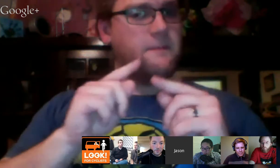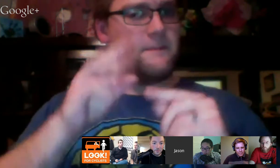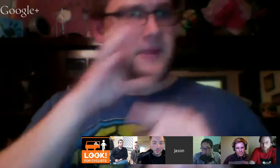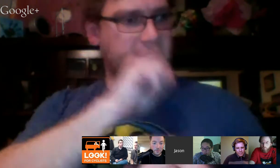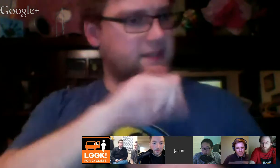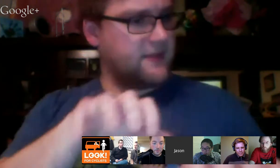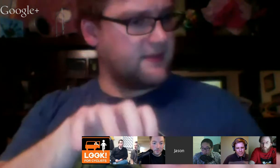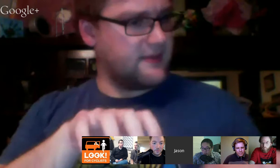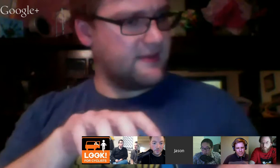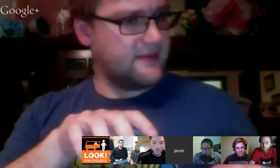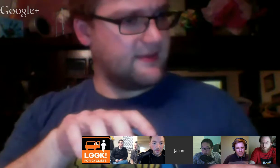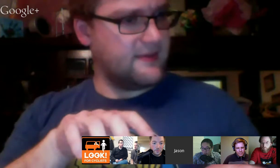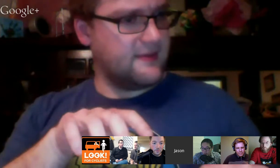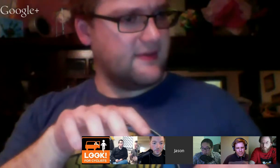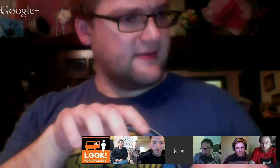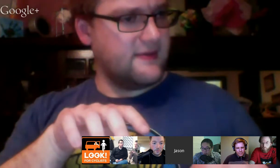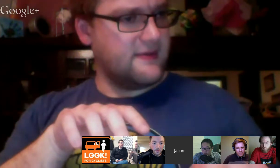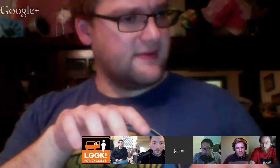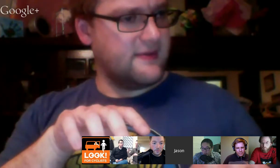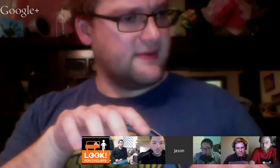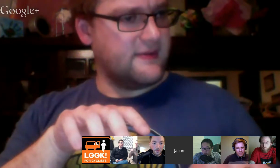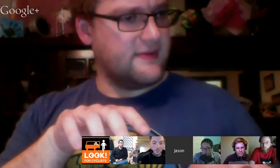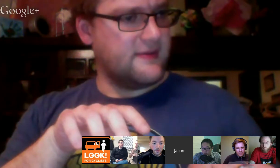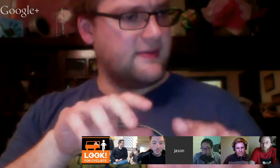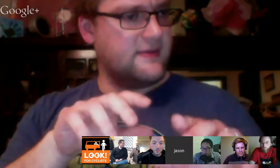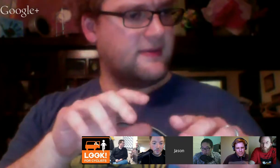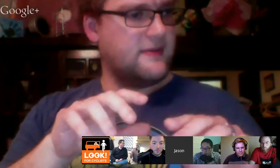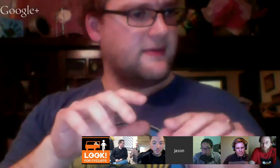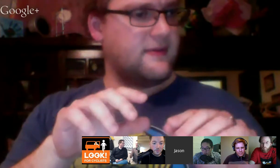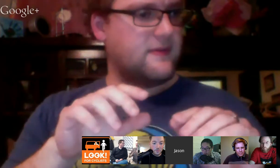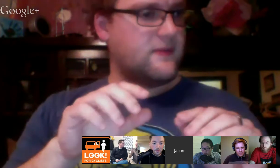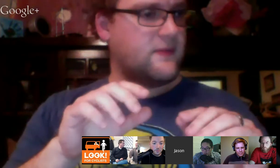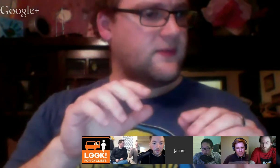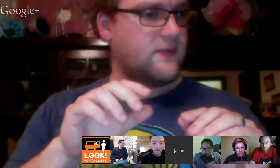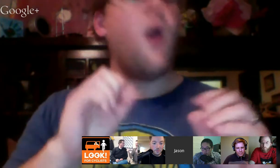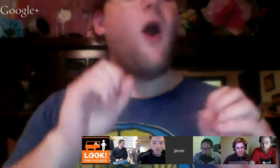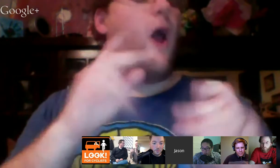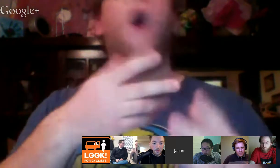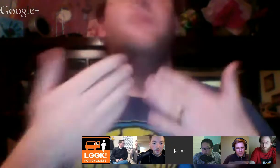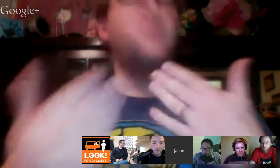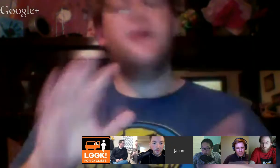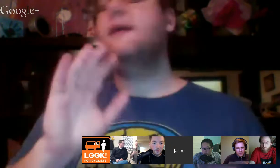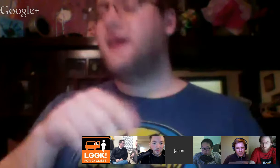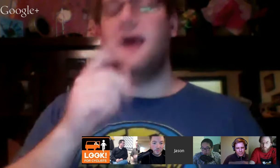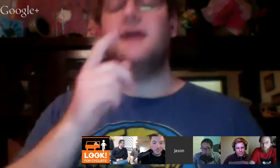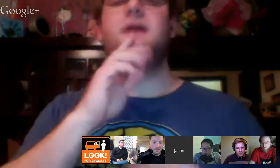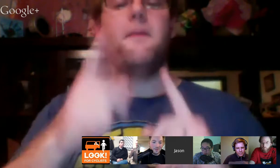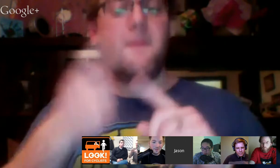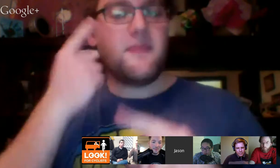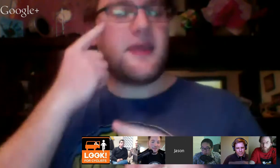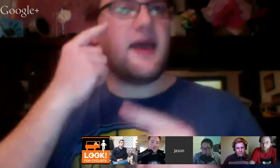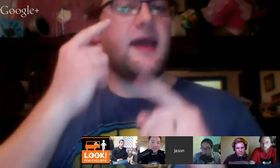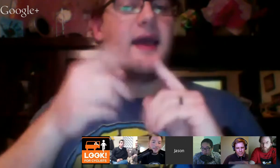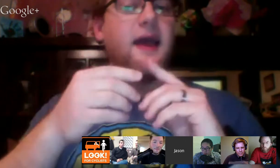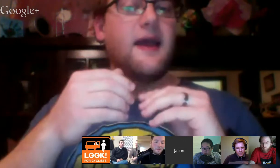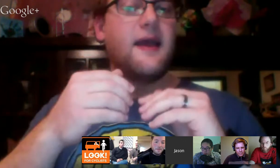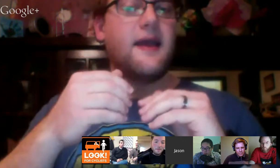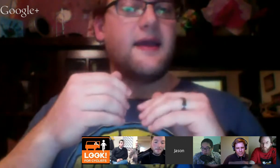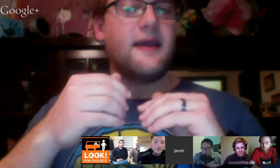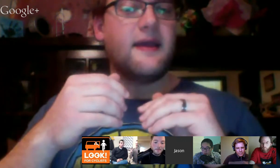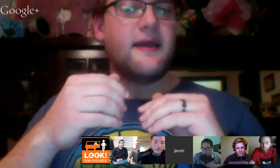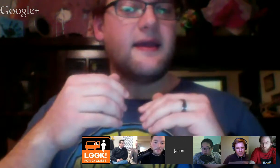So just going back, did you miss the, no, talking about new developer, just again, sorry. We'll give